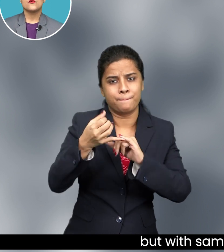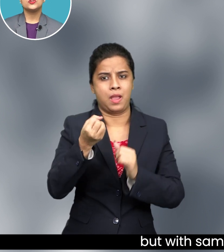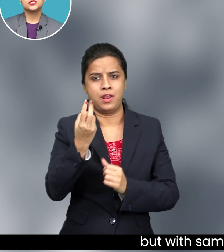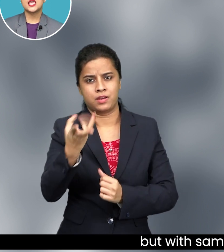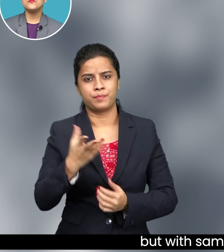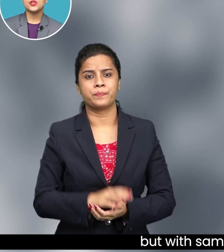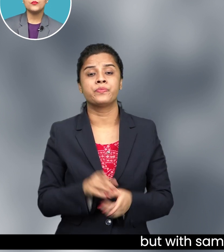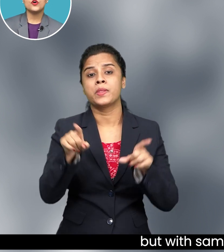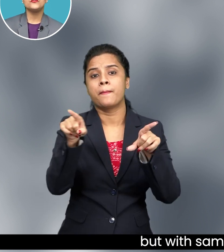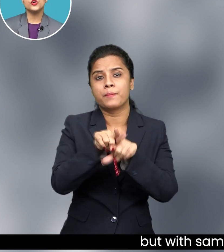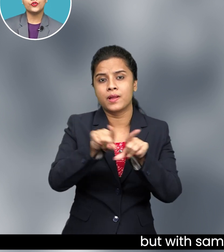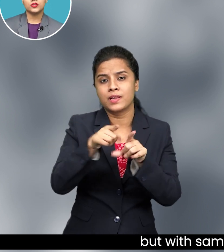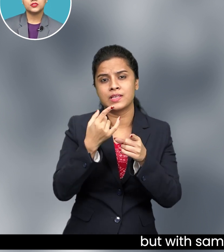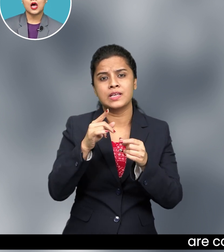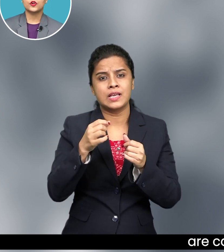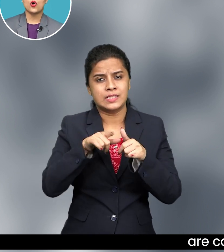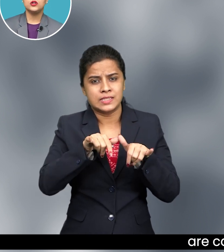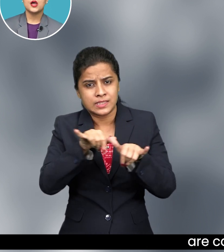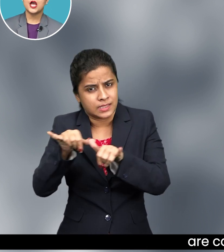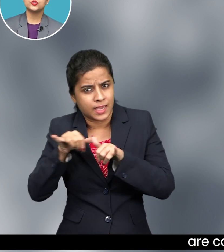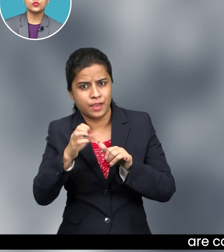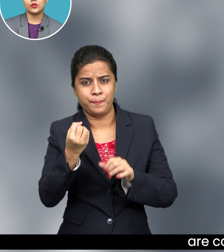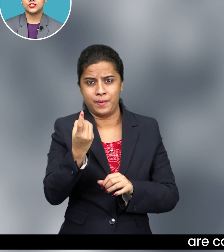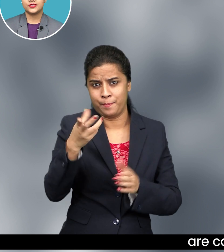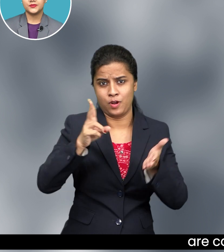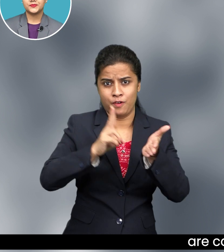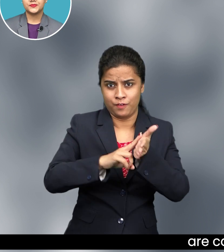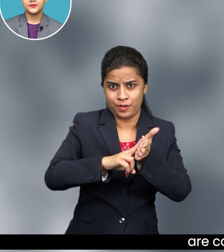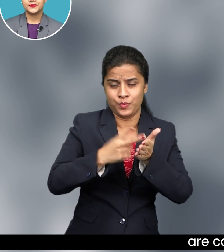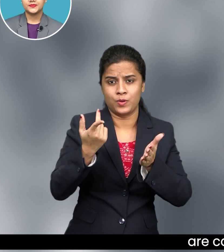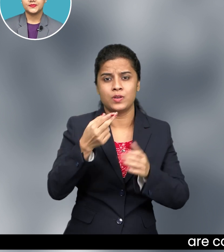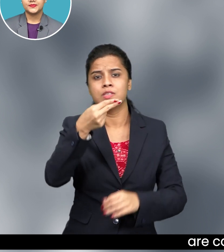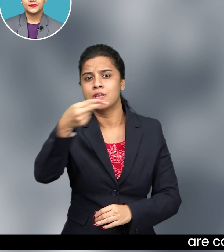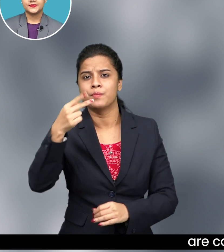but with same number of neutrons are called isotons.